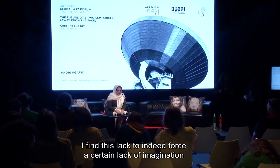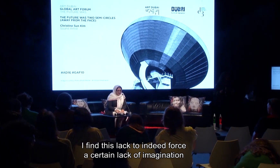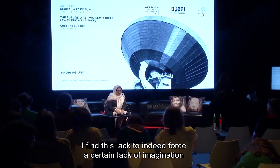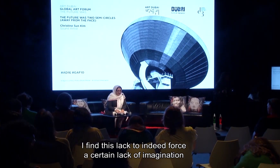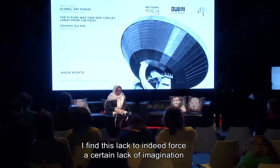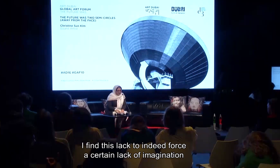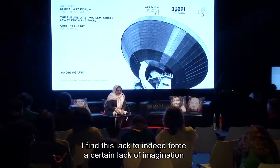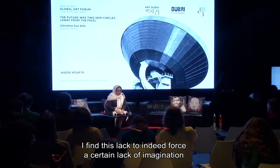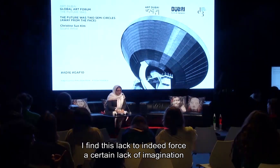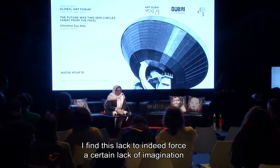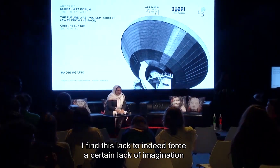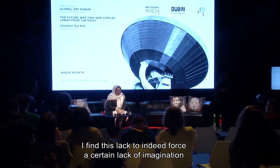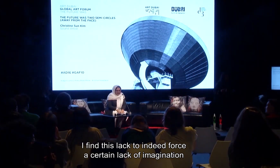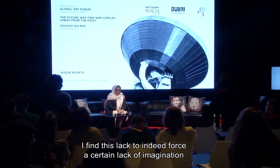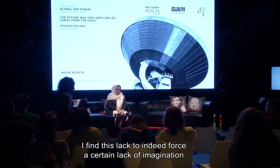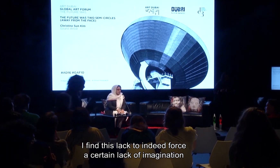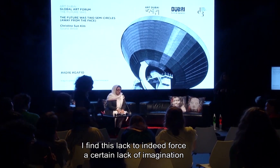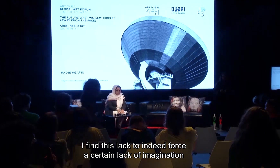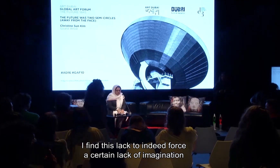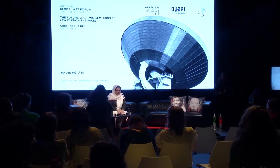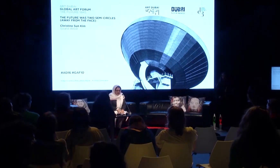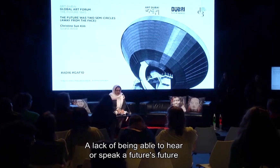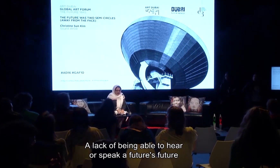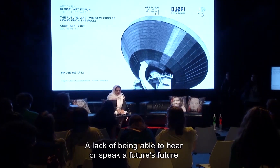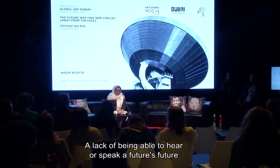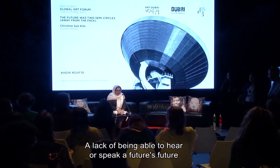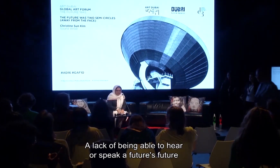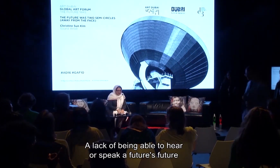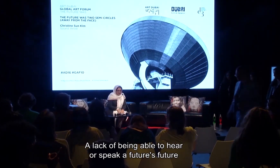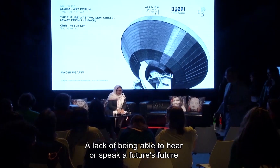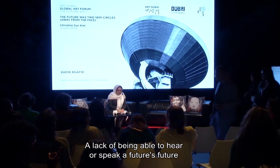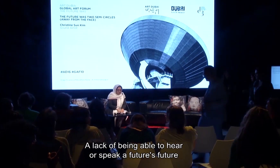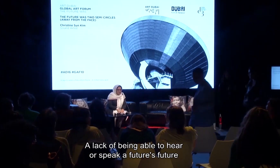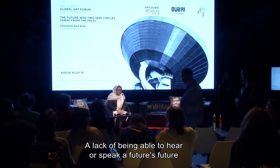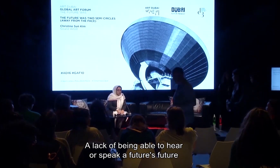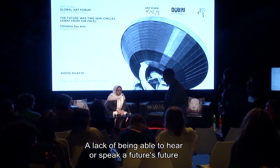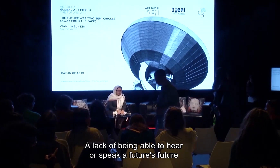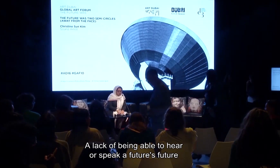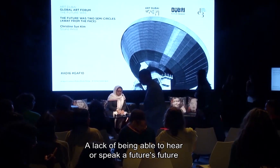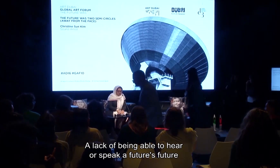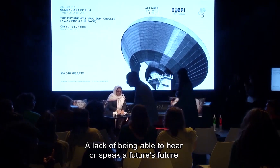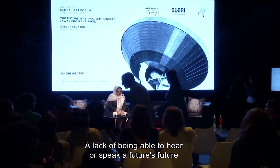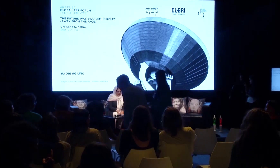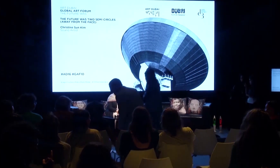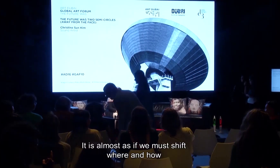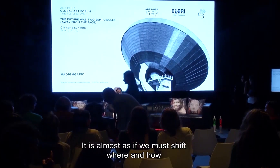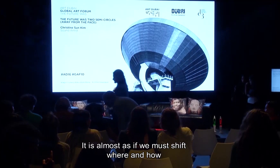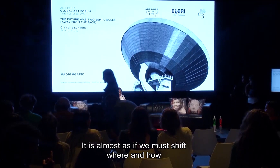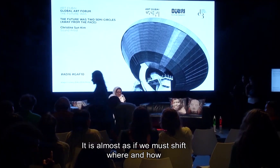this lack to indeed force a certain lack of imagination, a lack of being able to hear or speak a future's future. It is almost as if we